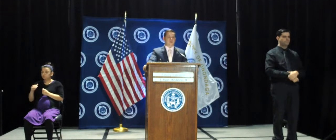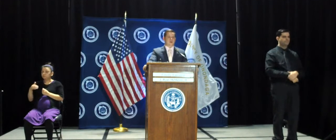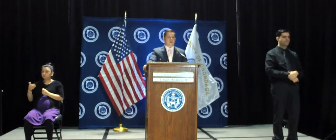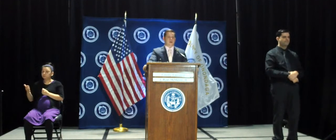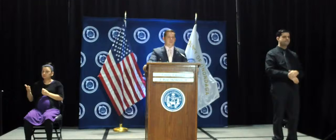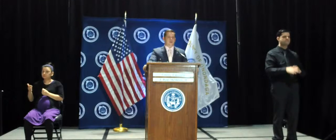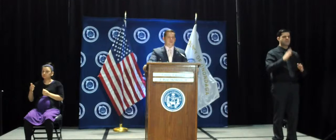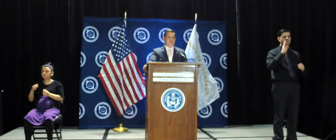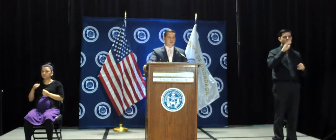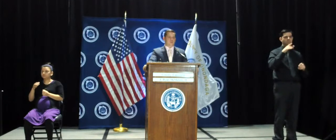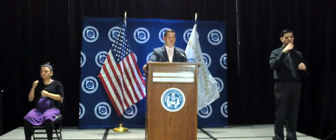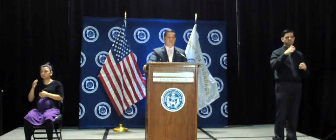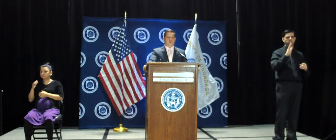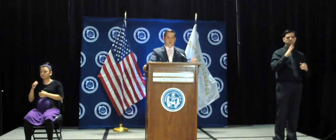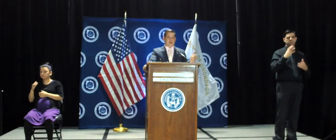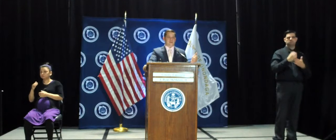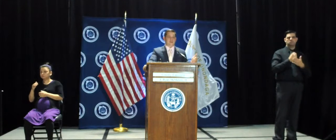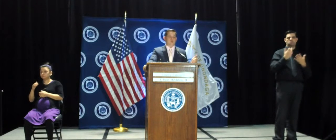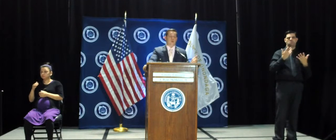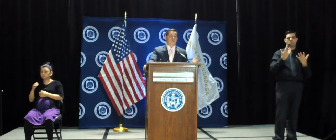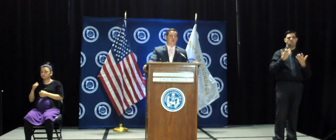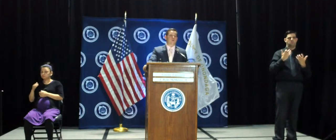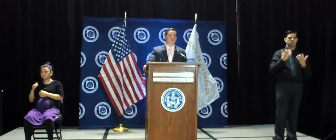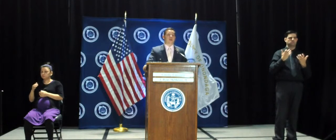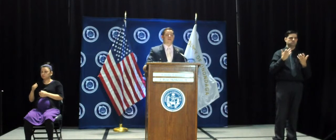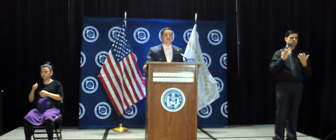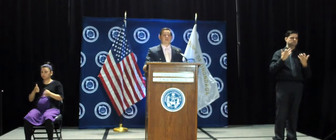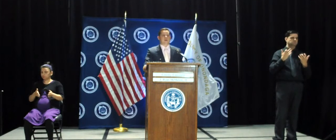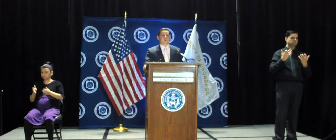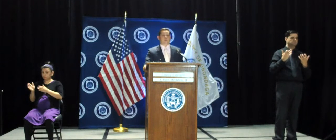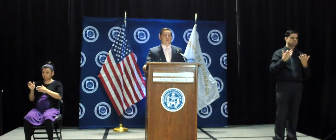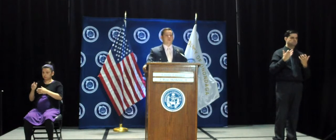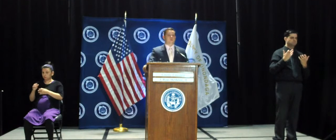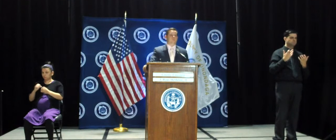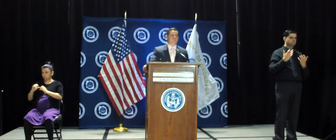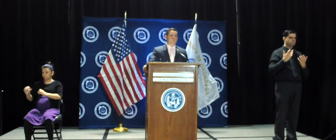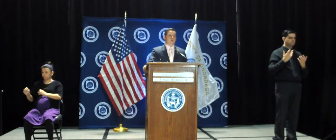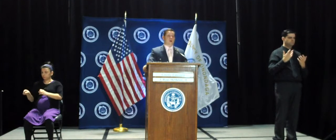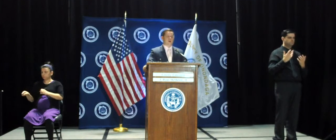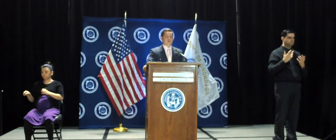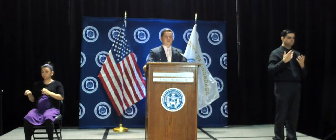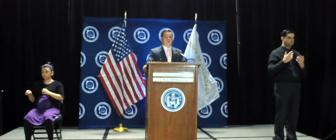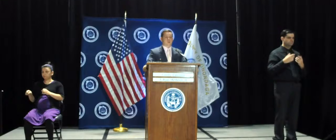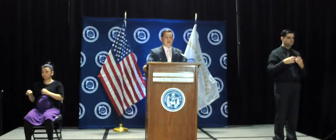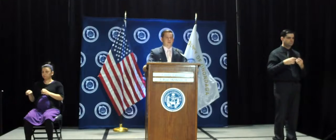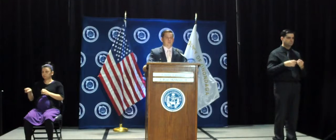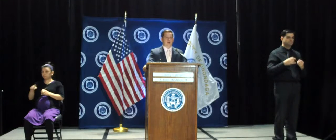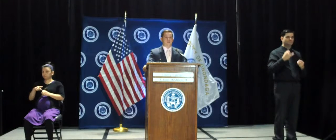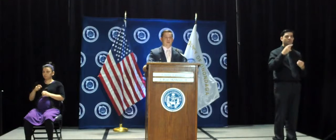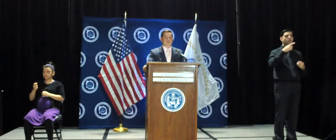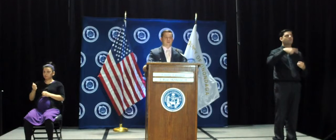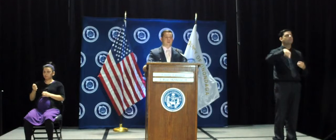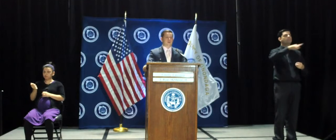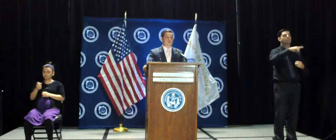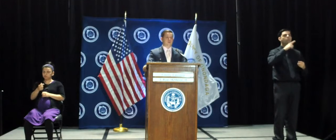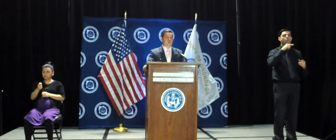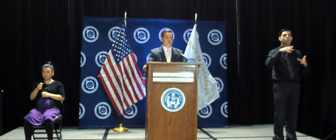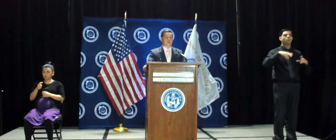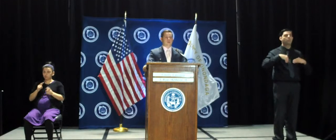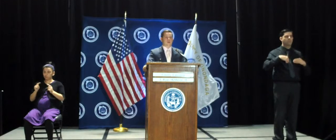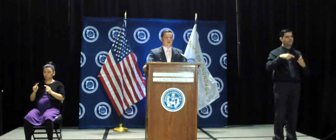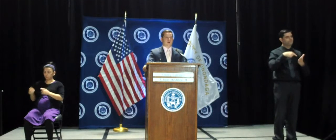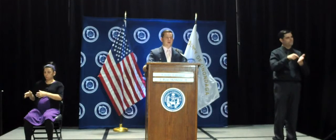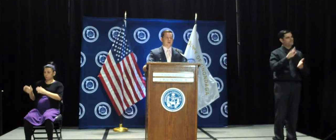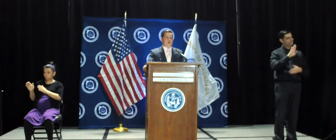be making sure that moving forward, that entity, whoever owns it, pays their bills. invest back in the project and into the